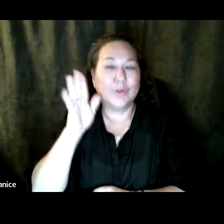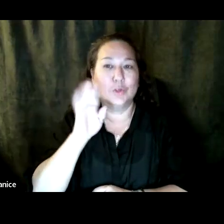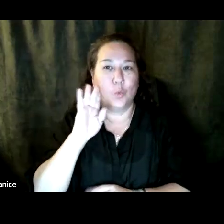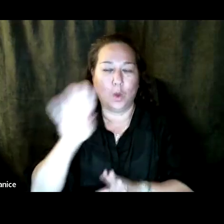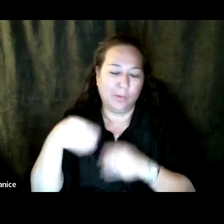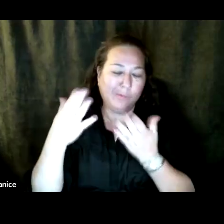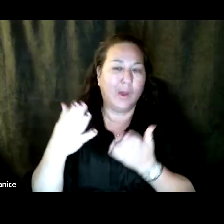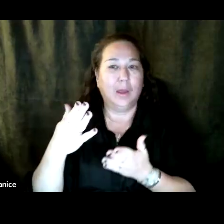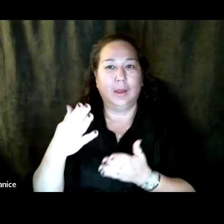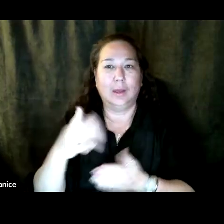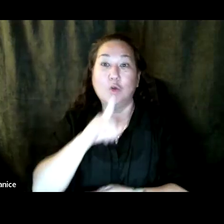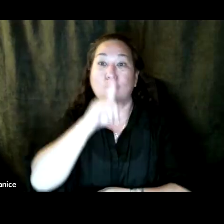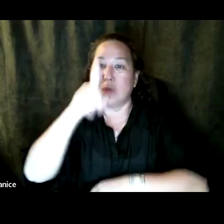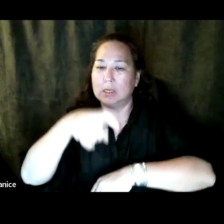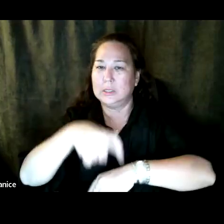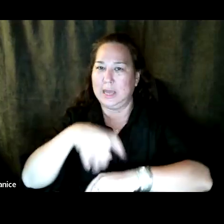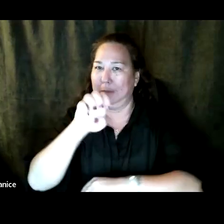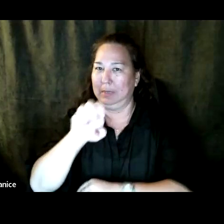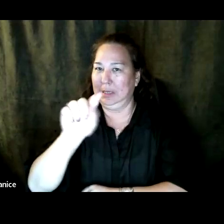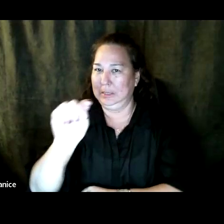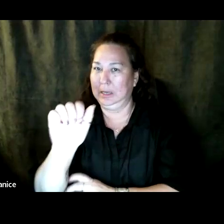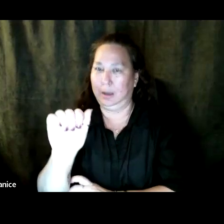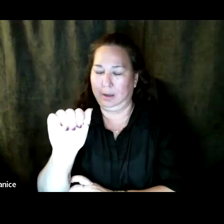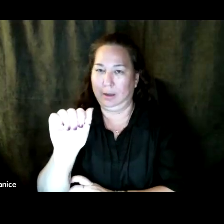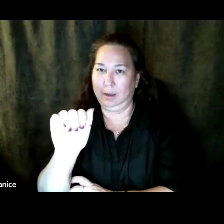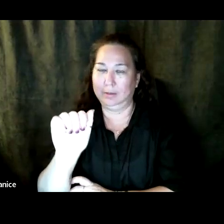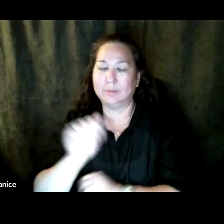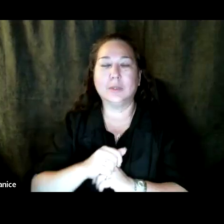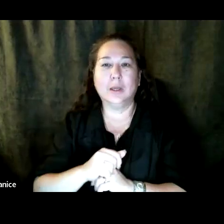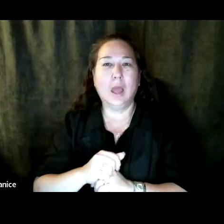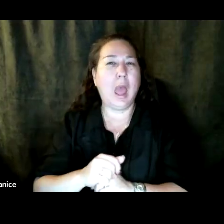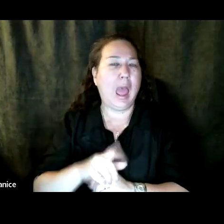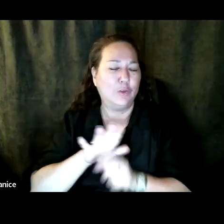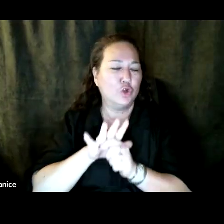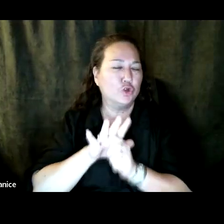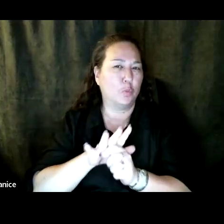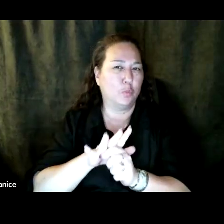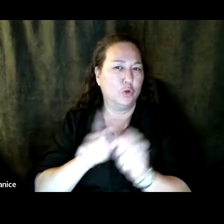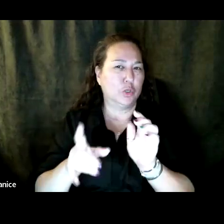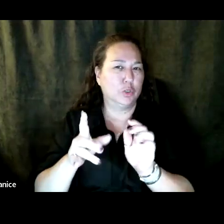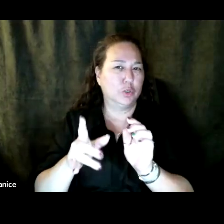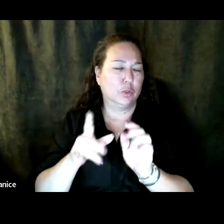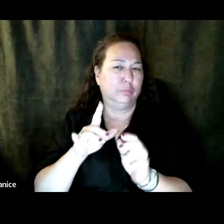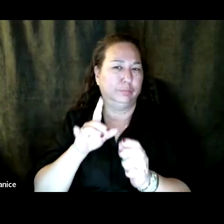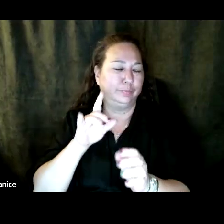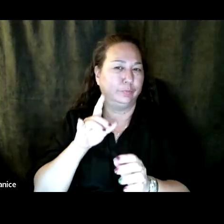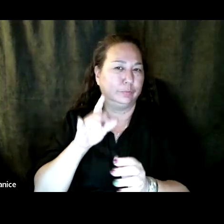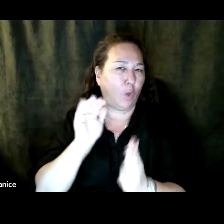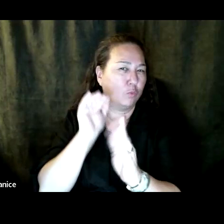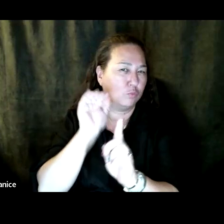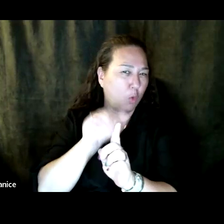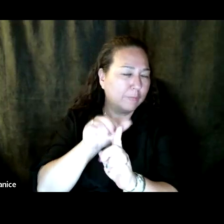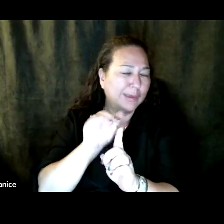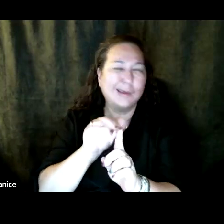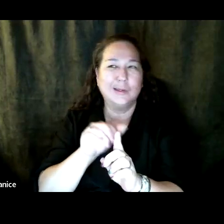real-time ETAs, Yeah. and there's automated push notifications that go out if the bus is running more than 20 minutes late. And what we have